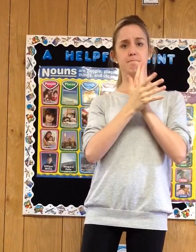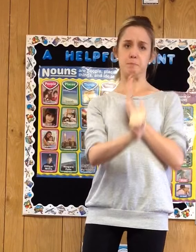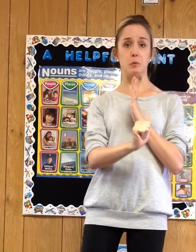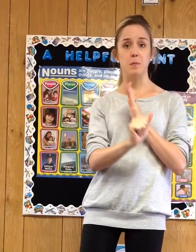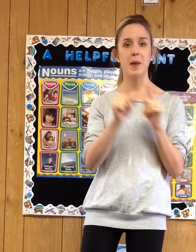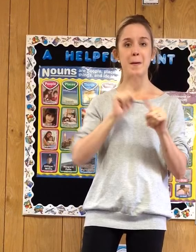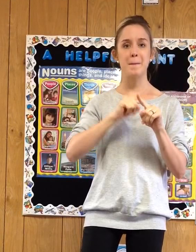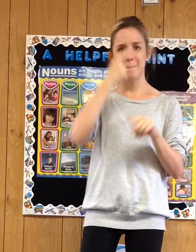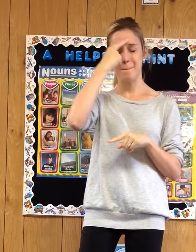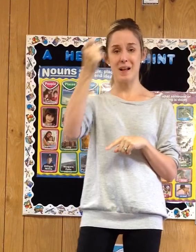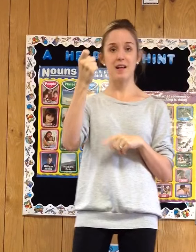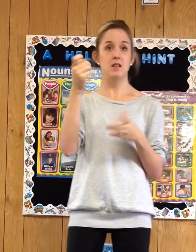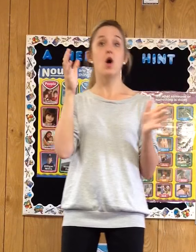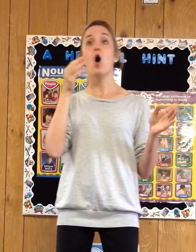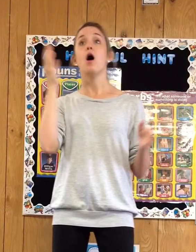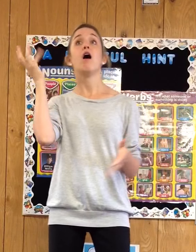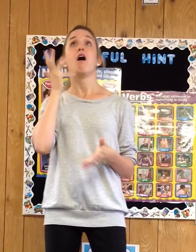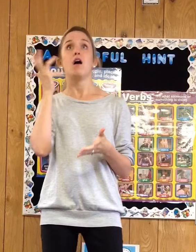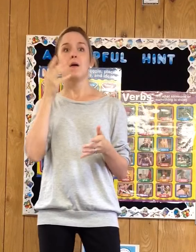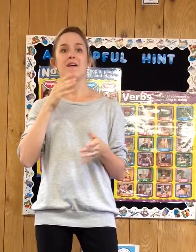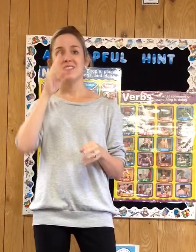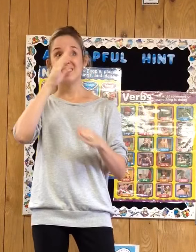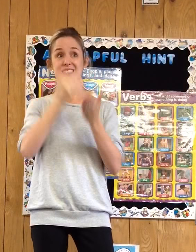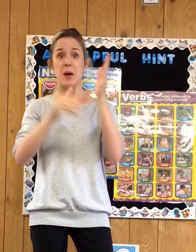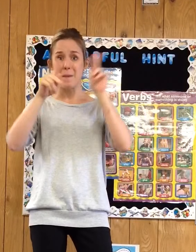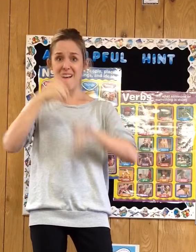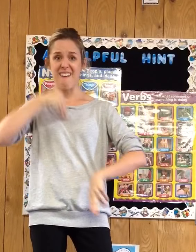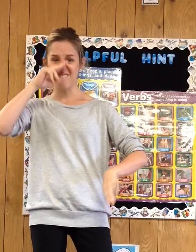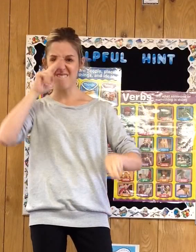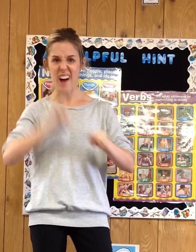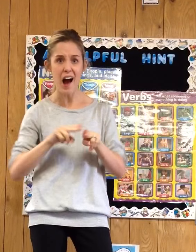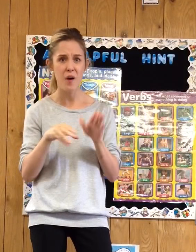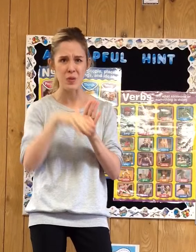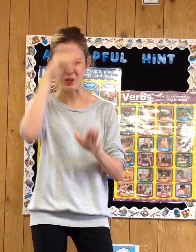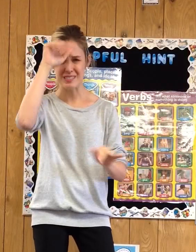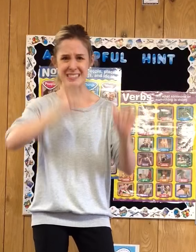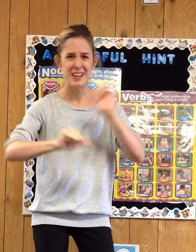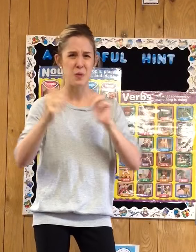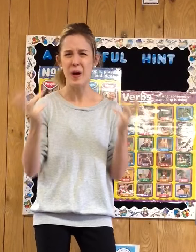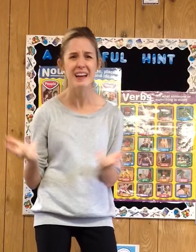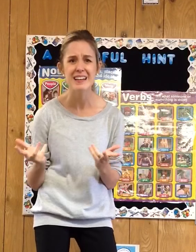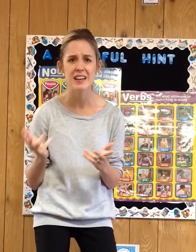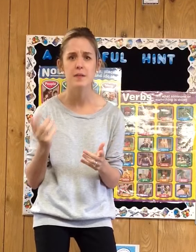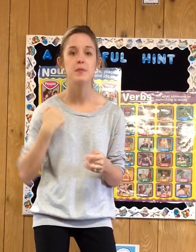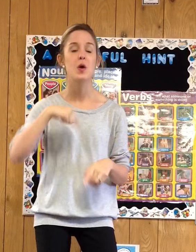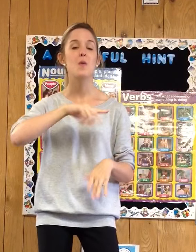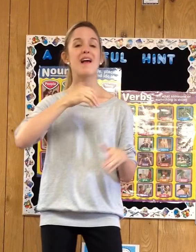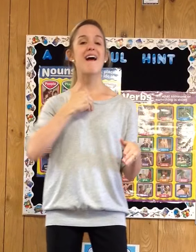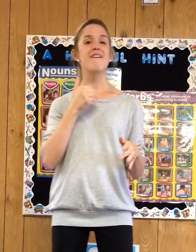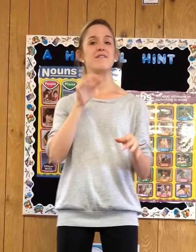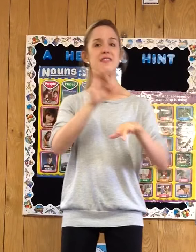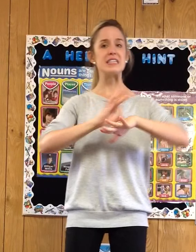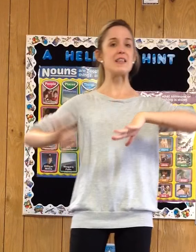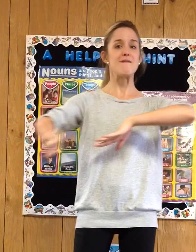mean, because God forbid somebody have fun when they're learning science. So we have this field of science that's all